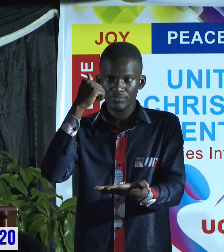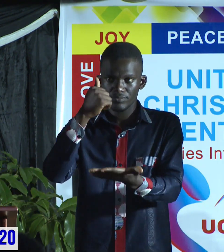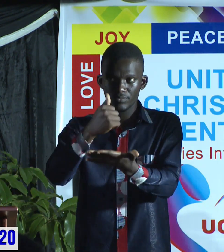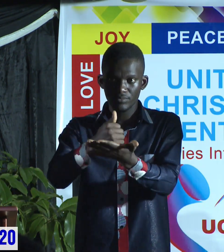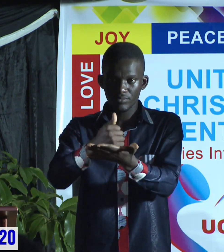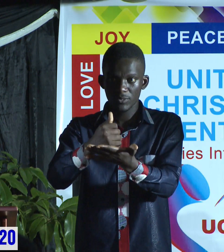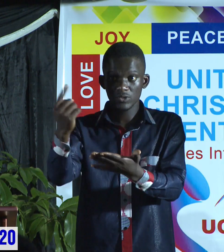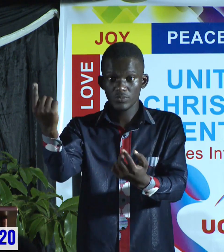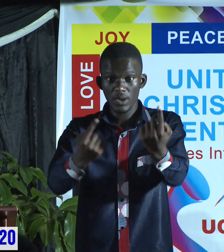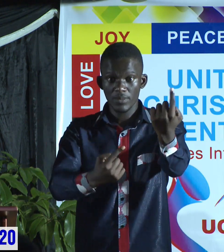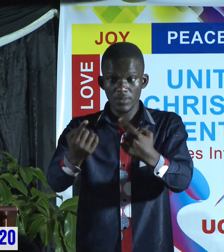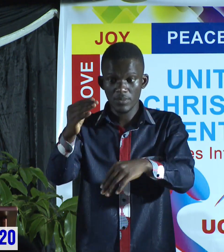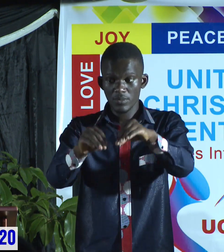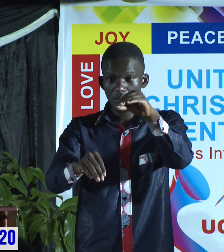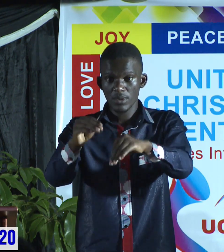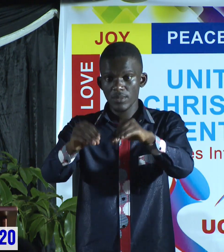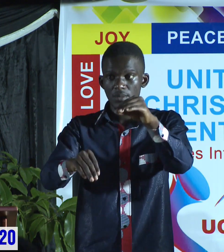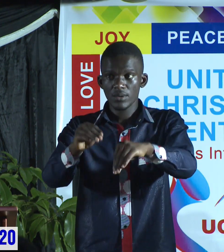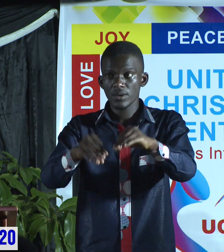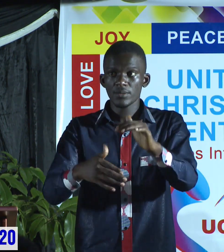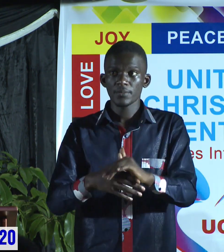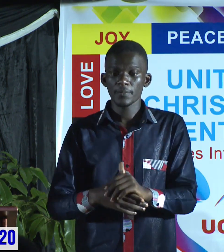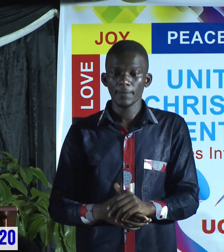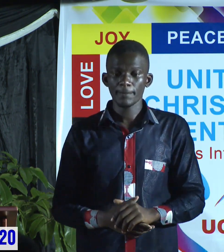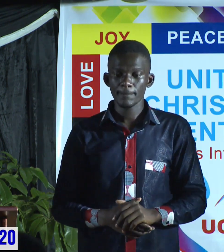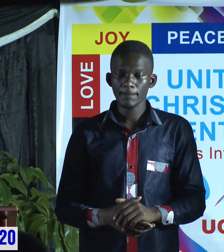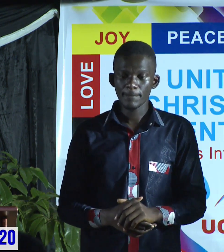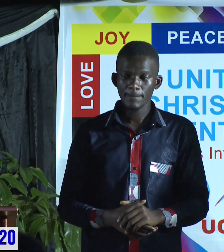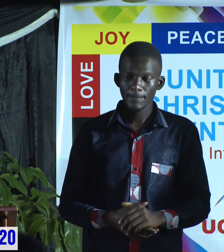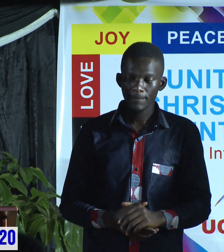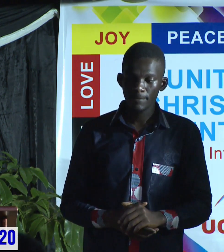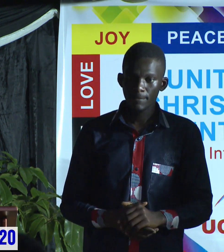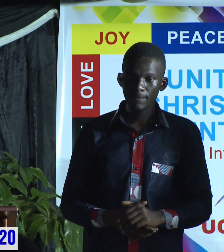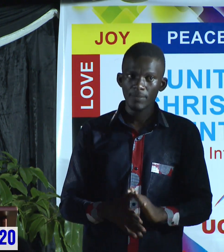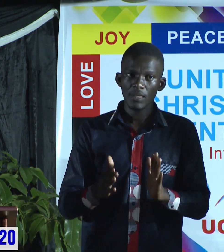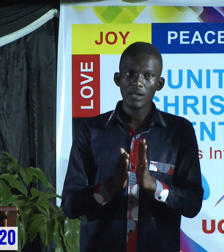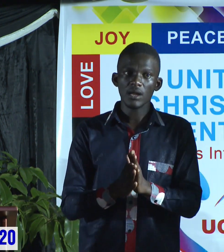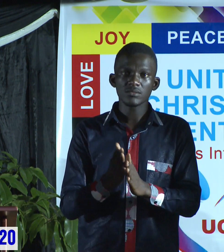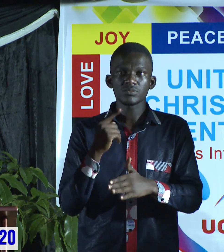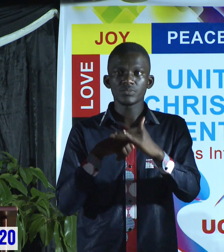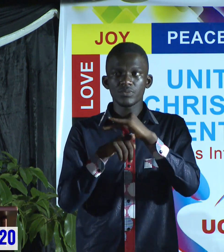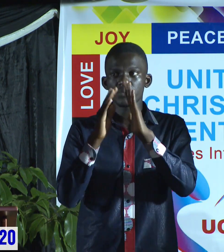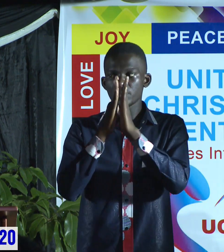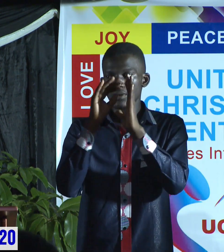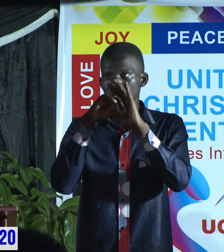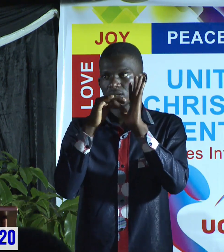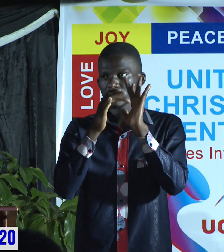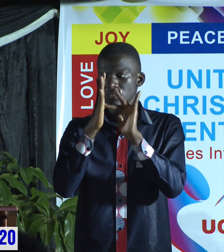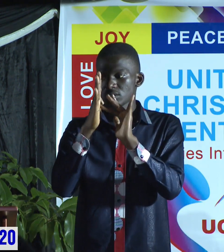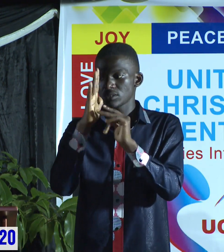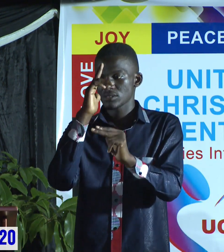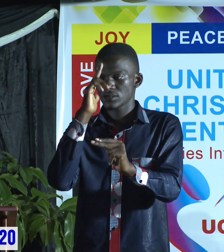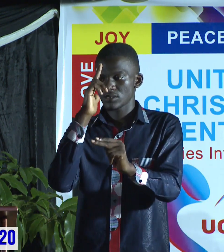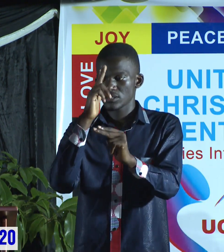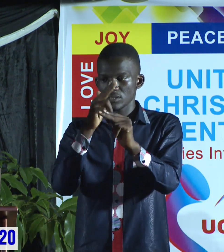Jesus' name. You can walk quickly here to give. Such that we